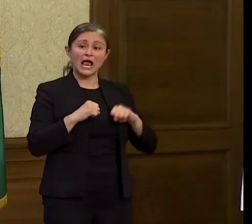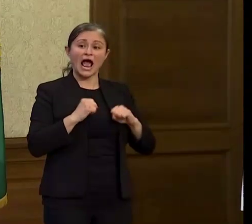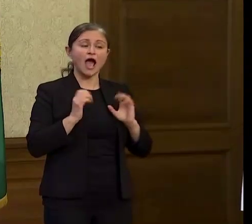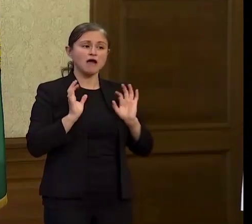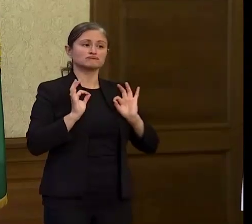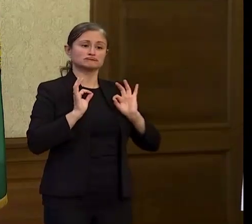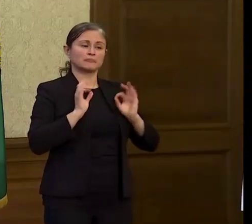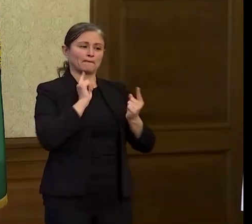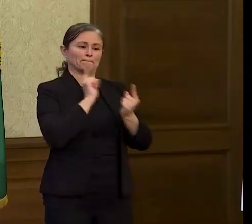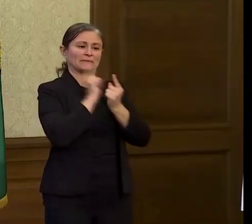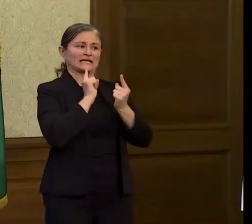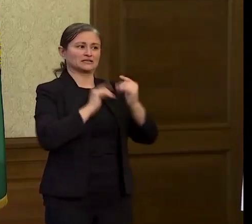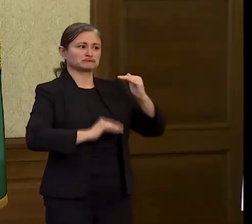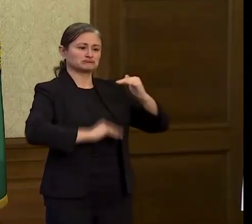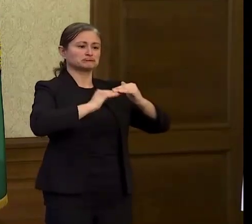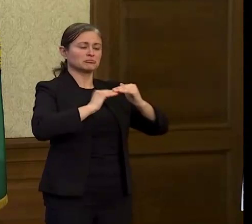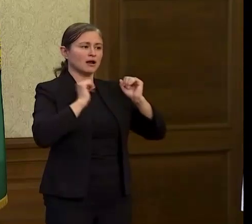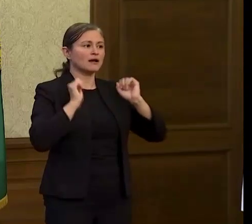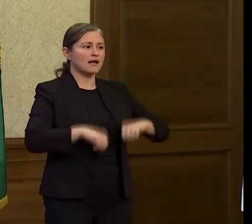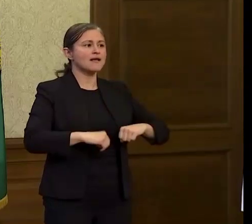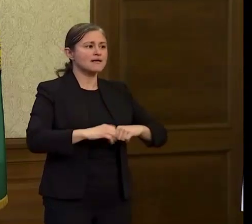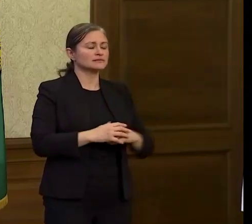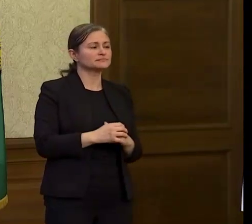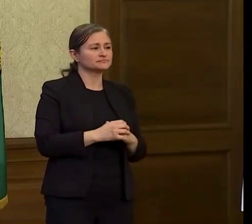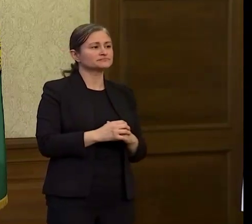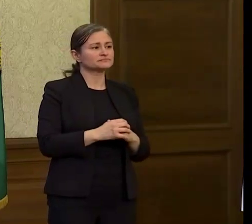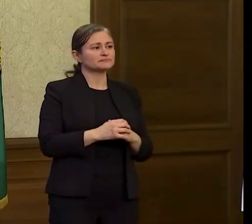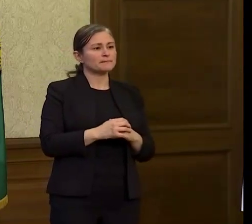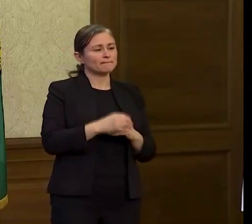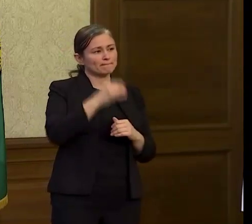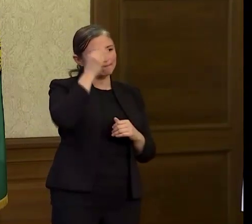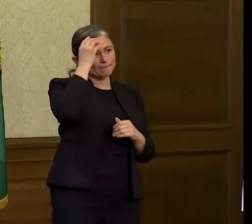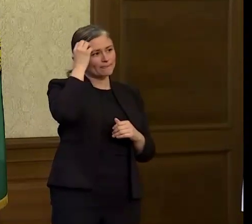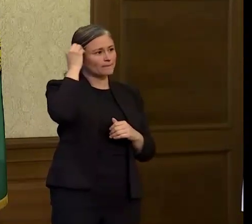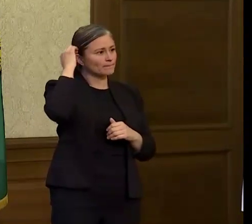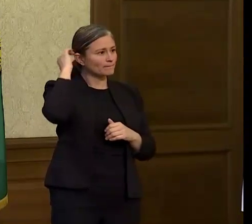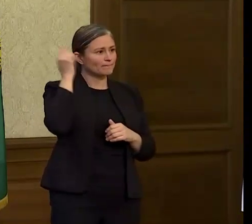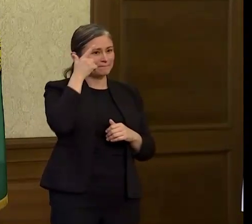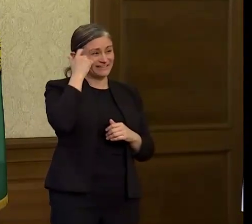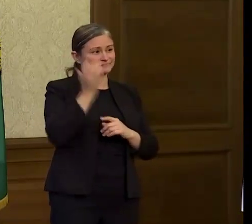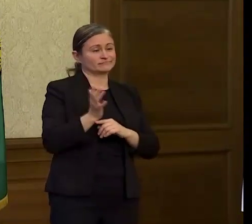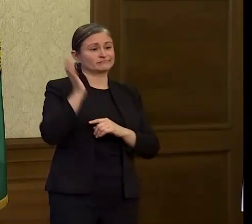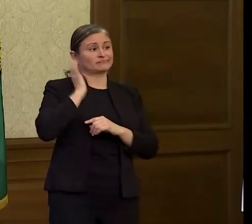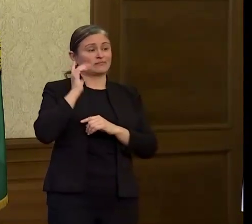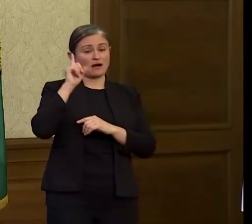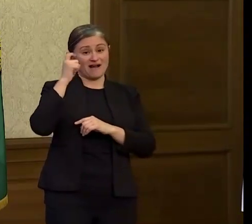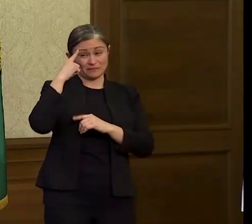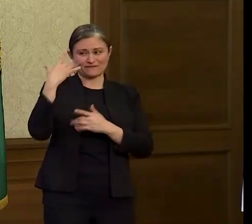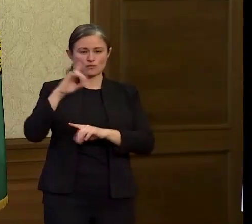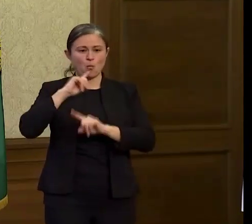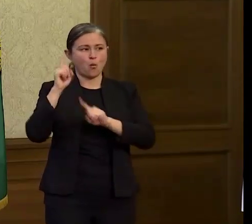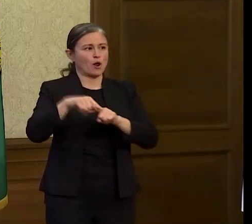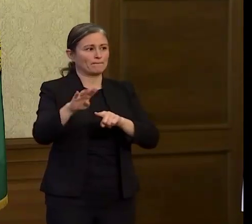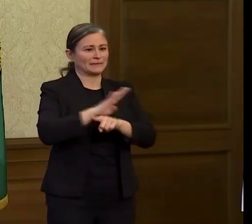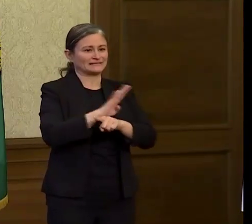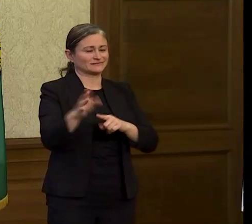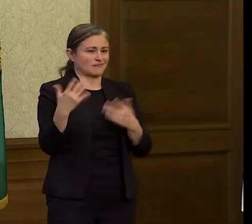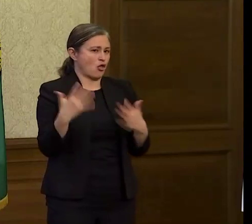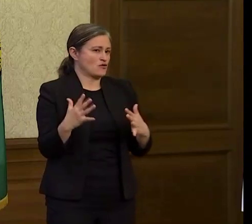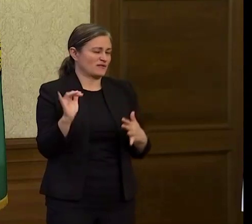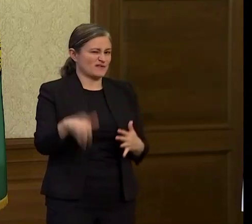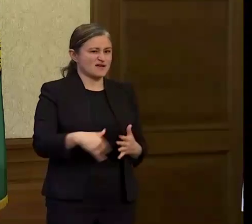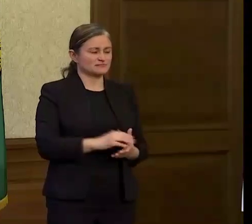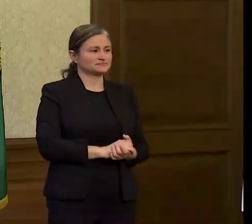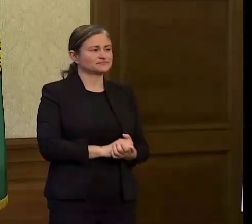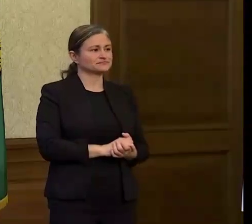governor gave to the businesses in Washington State. We want to thank the 627th from